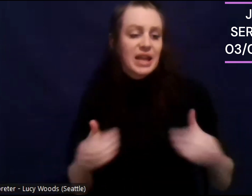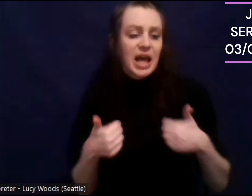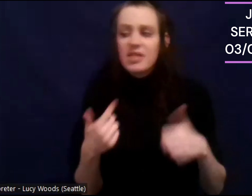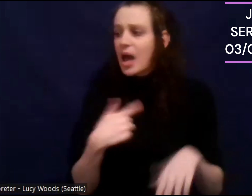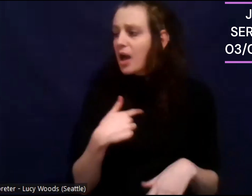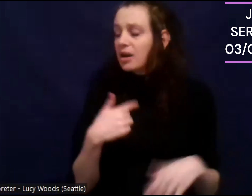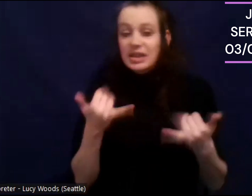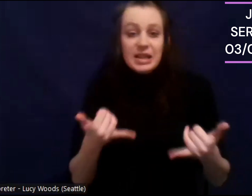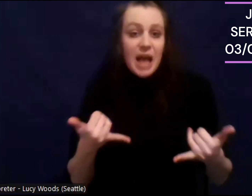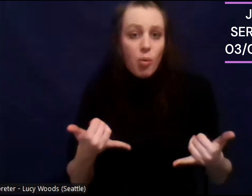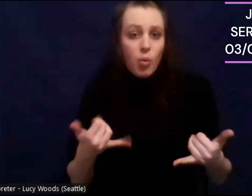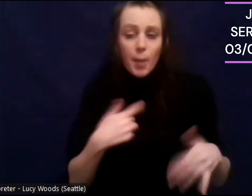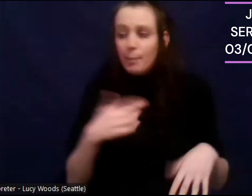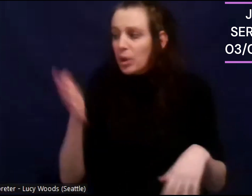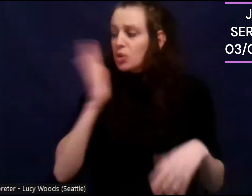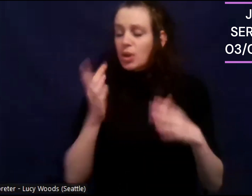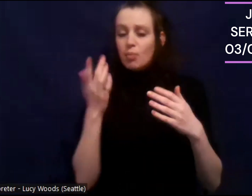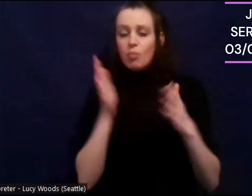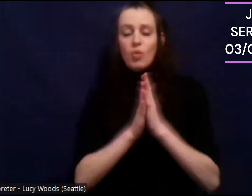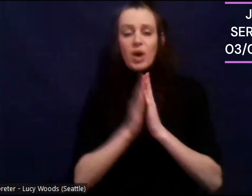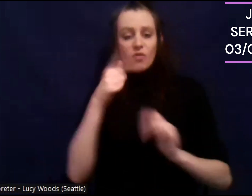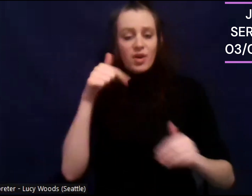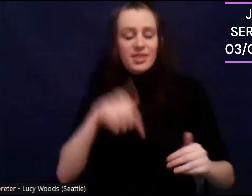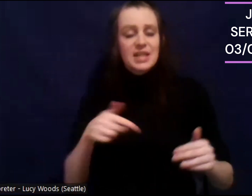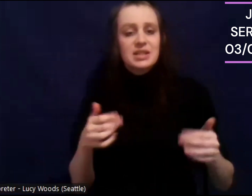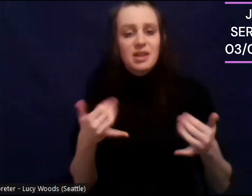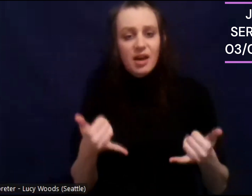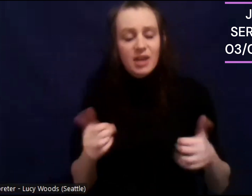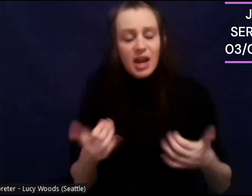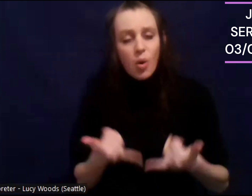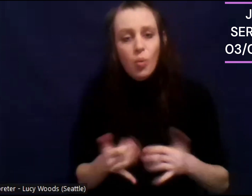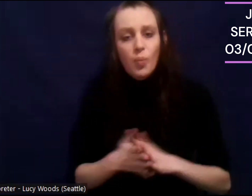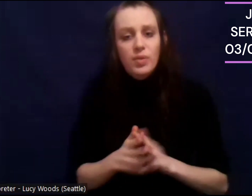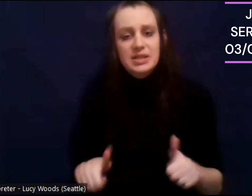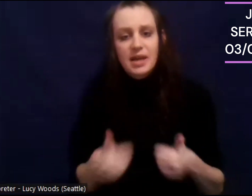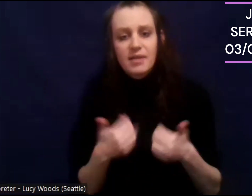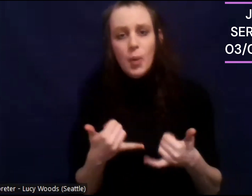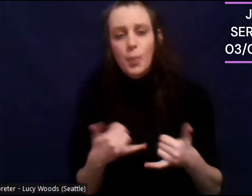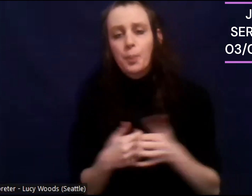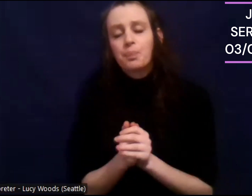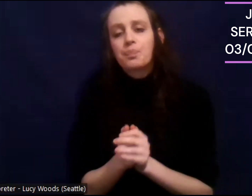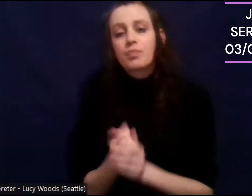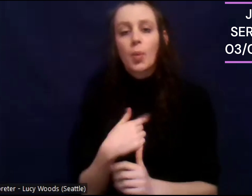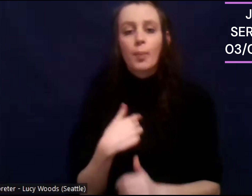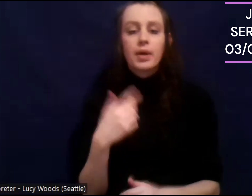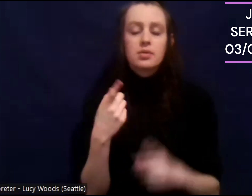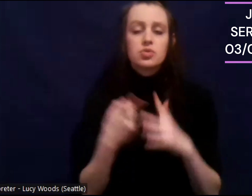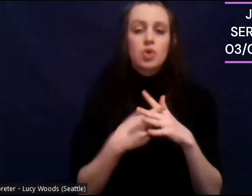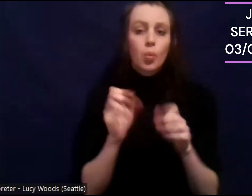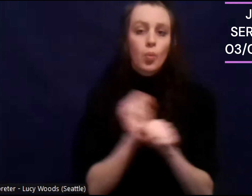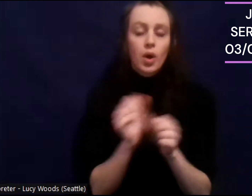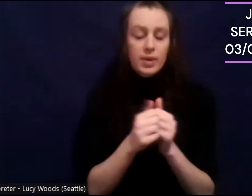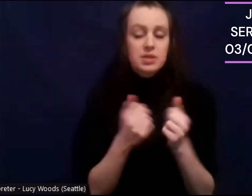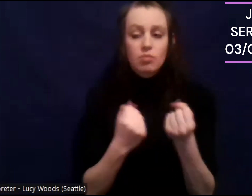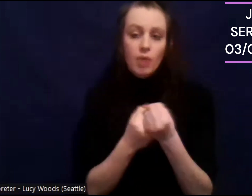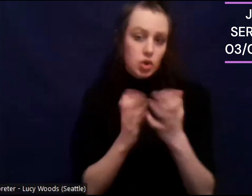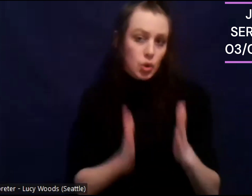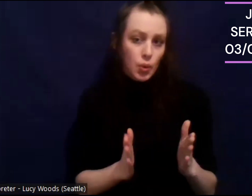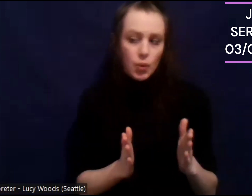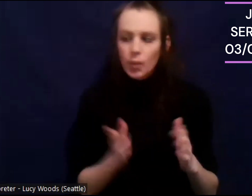for. So I started working with that sponsor. And one of the things he brought up, it was never brought up to me